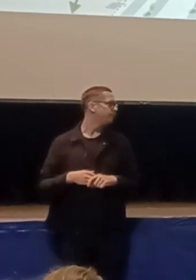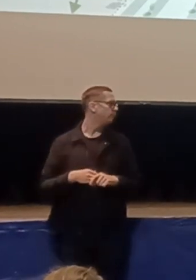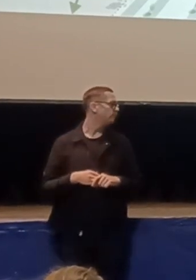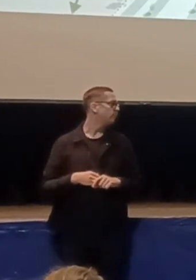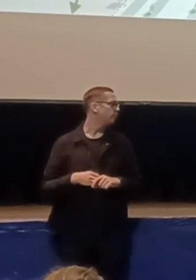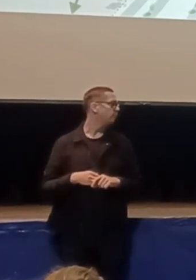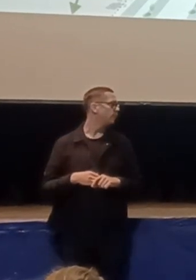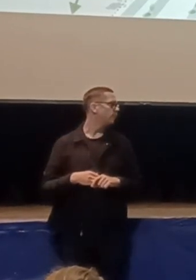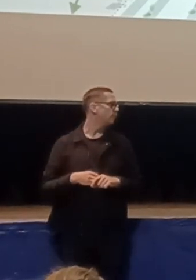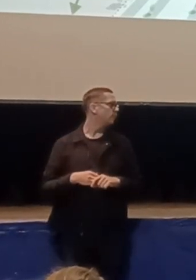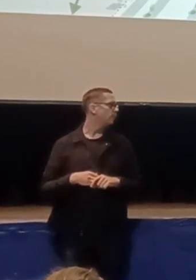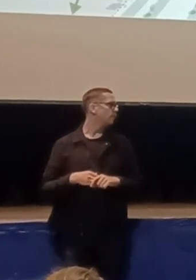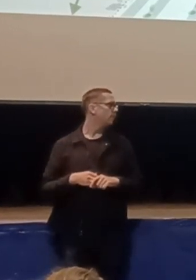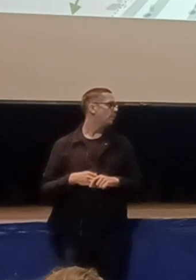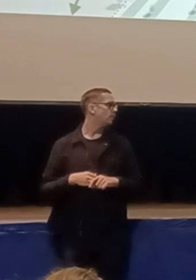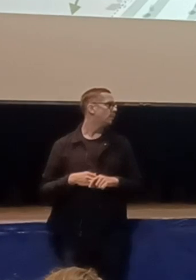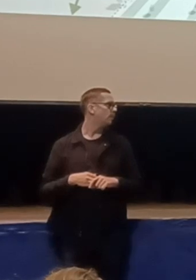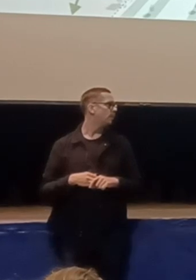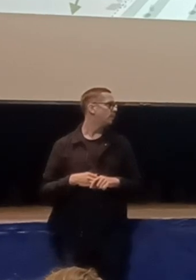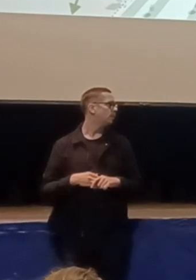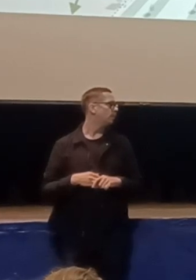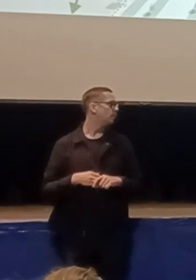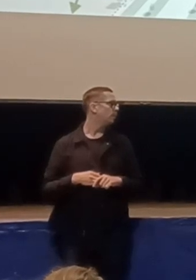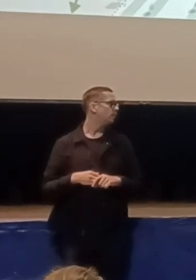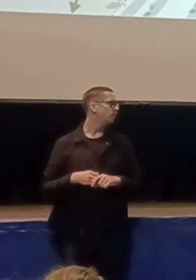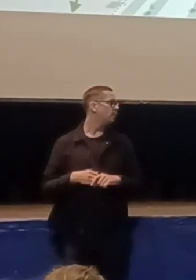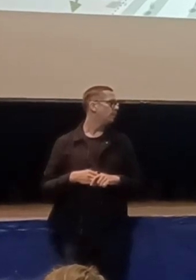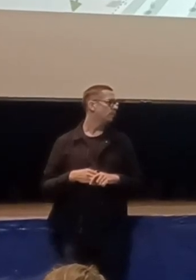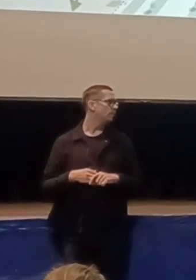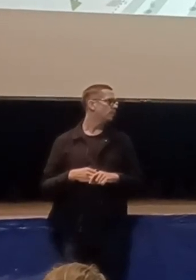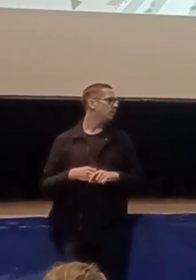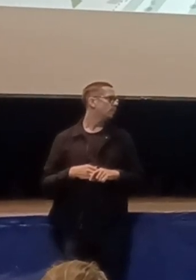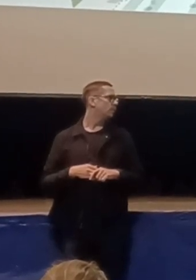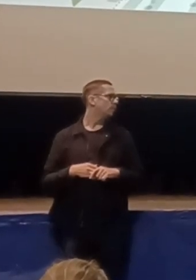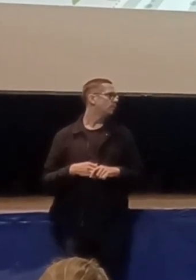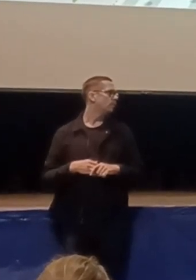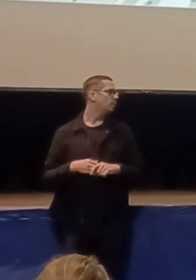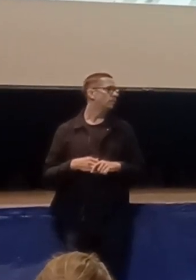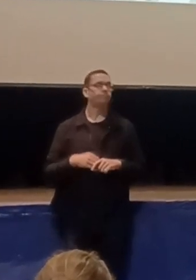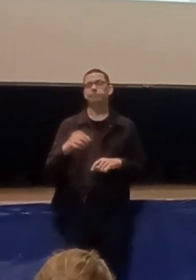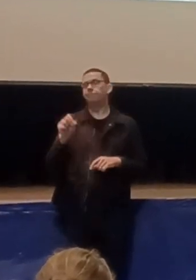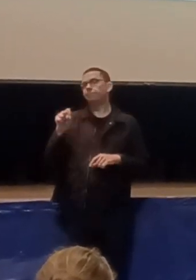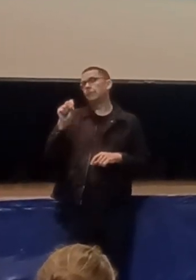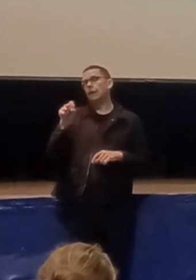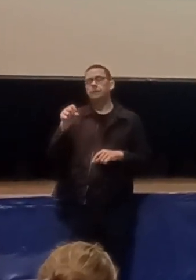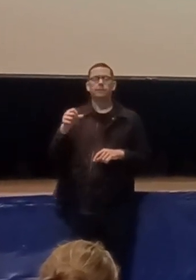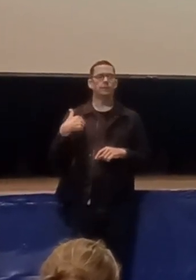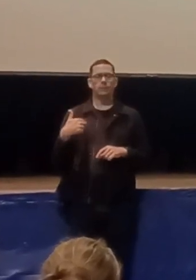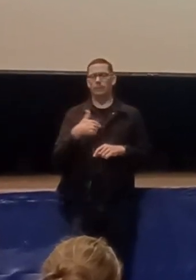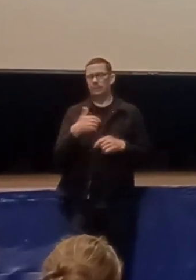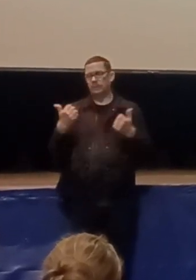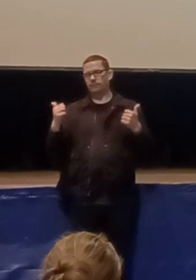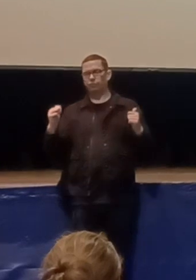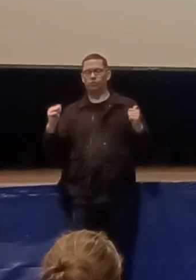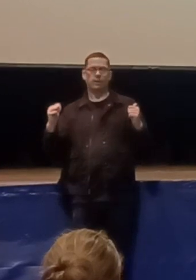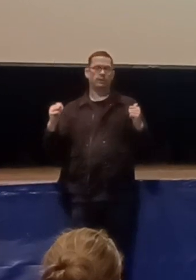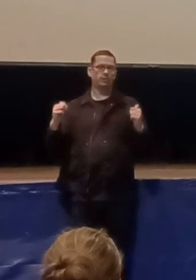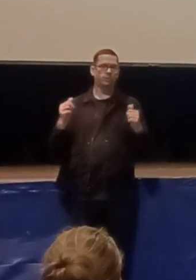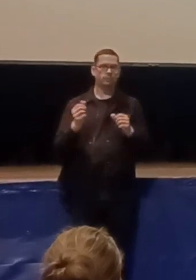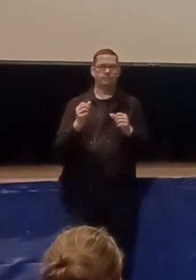Yes, there is a pinch point with this design, that, we've sought to maximize